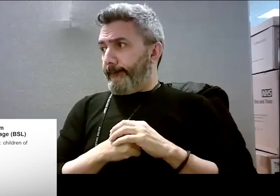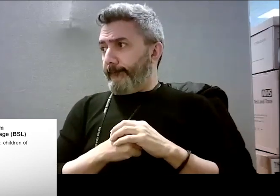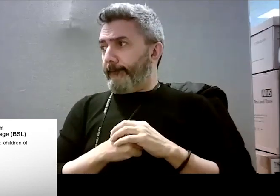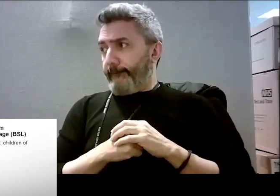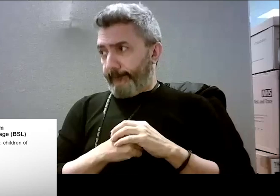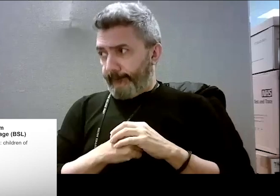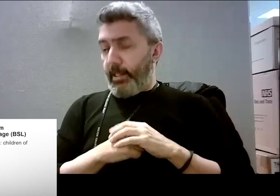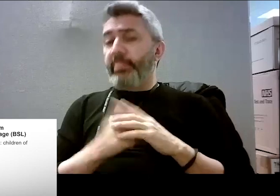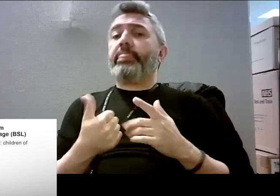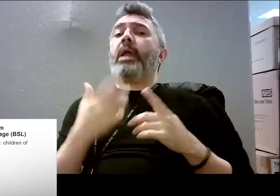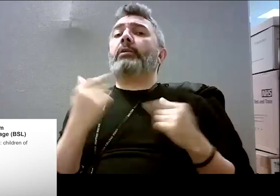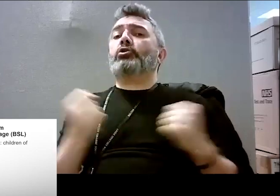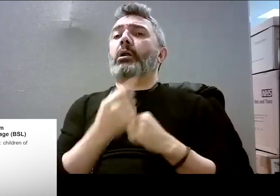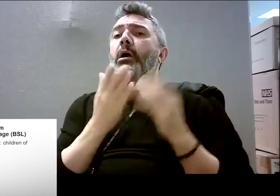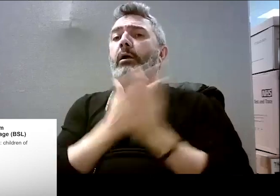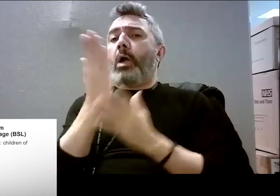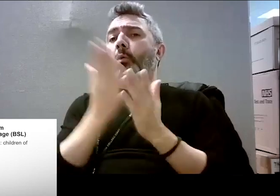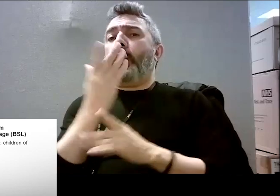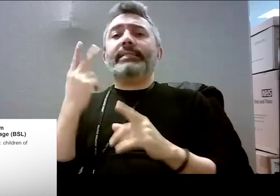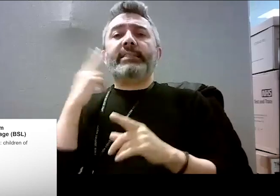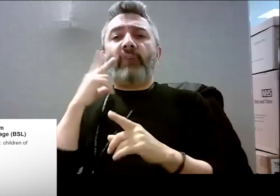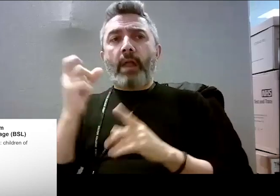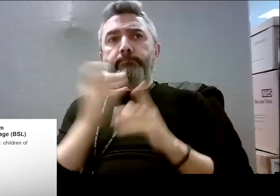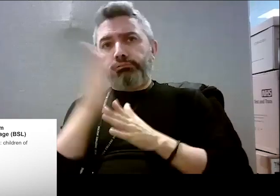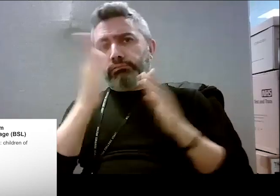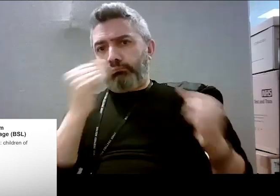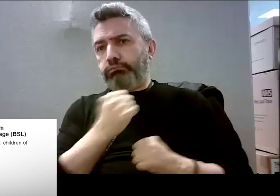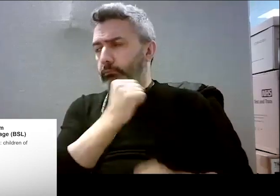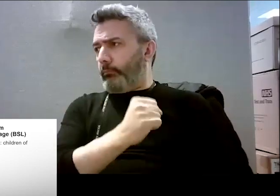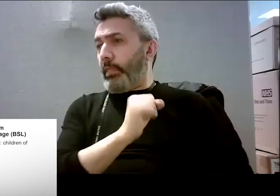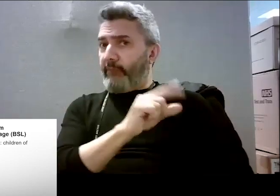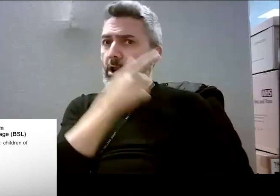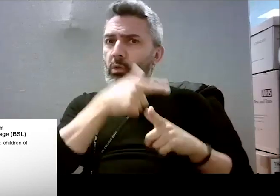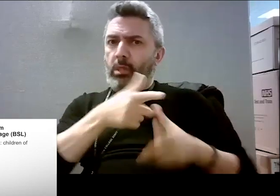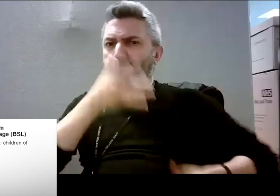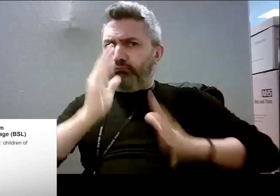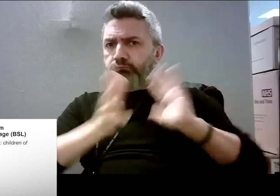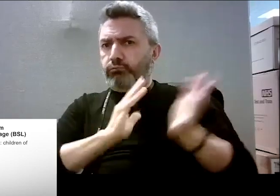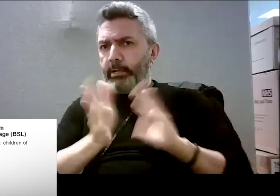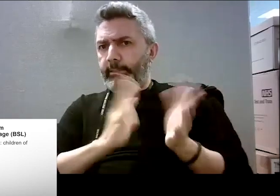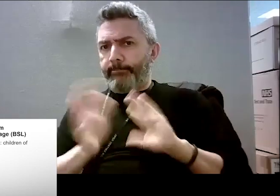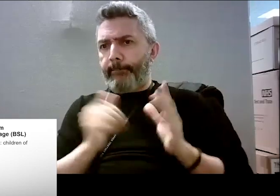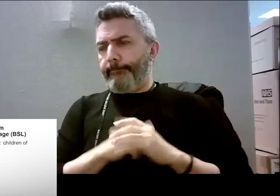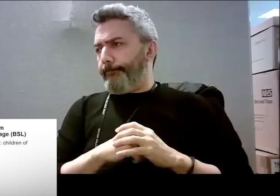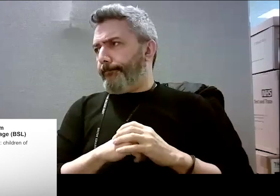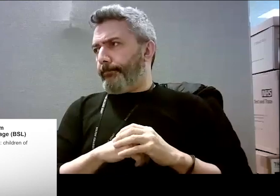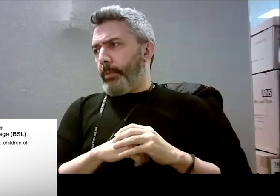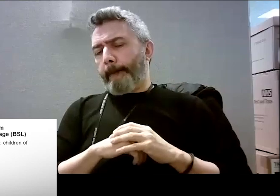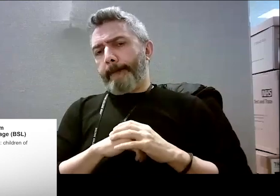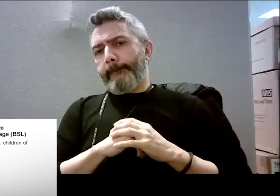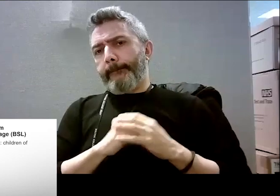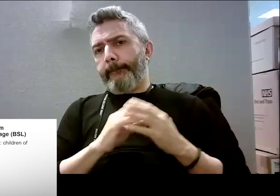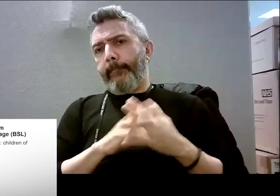community, feel a deaf identity. These people will go to deaf clubs a lot, involve themselves in a lot of deaf